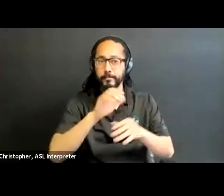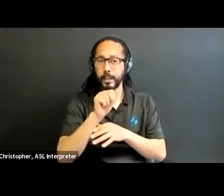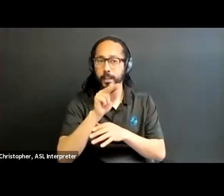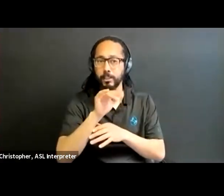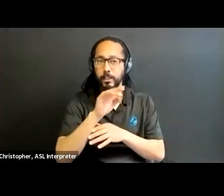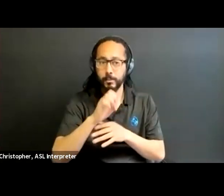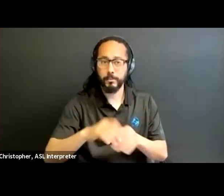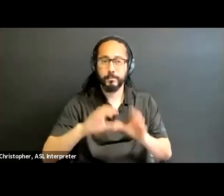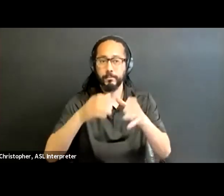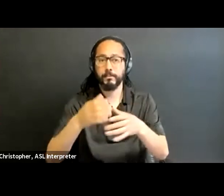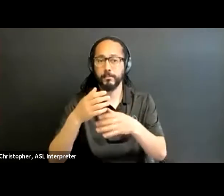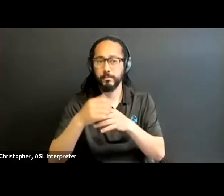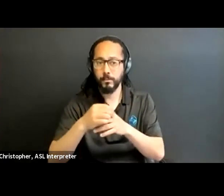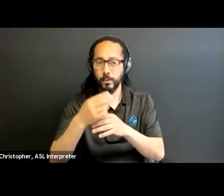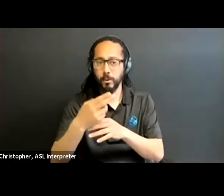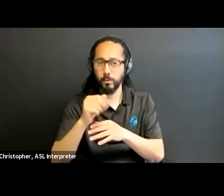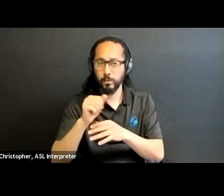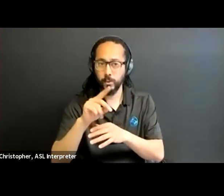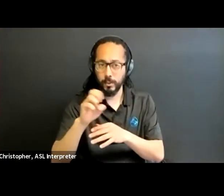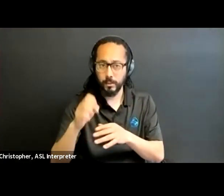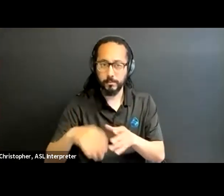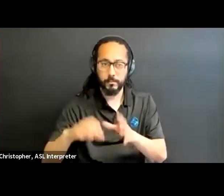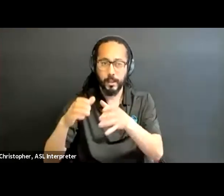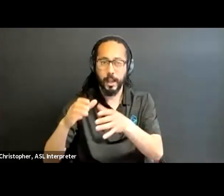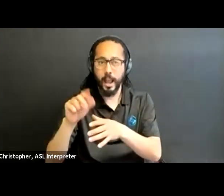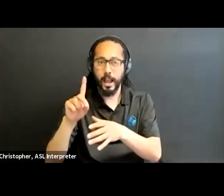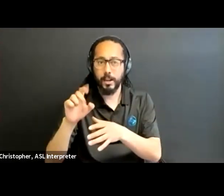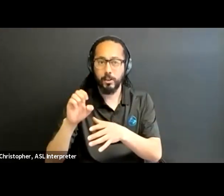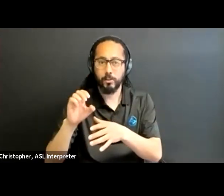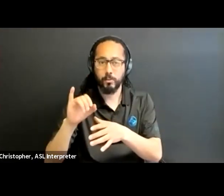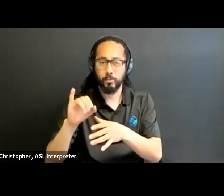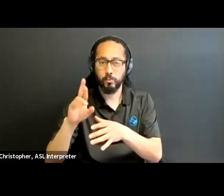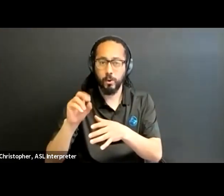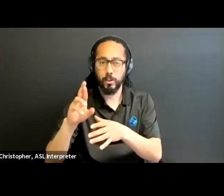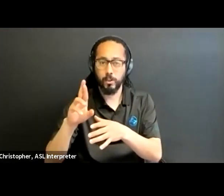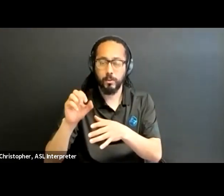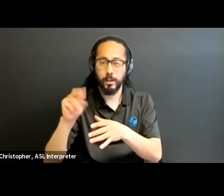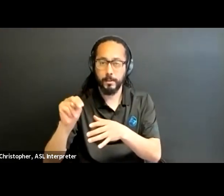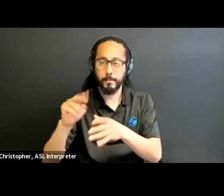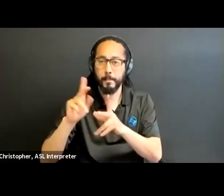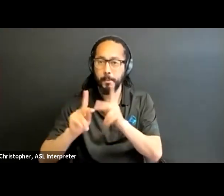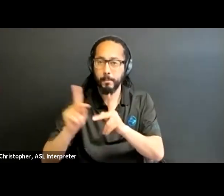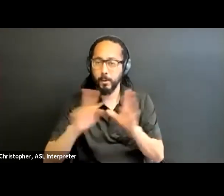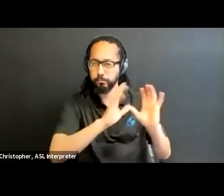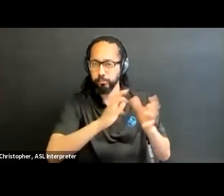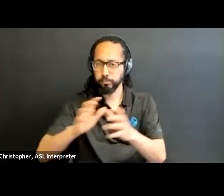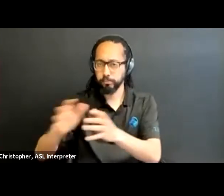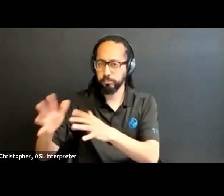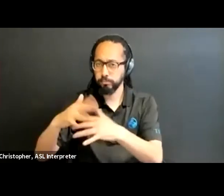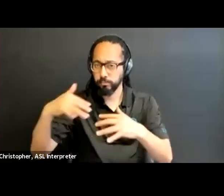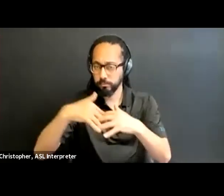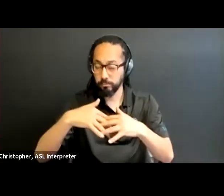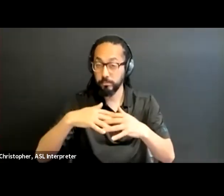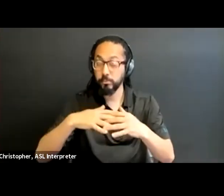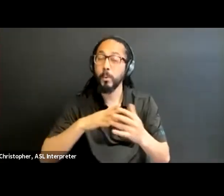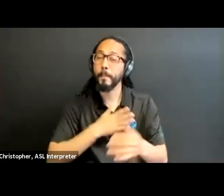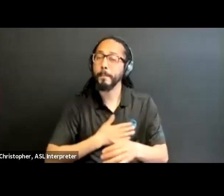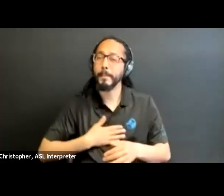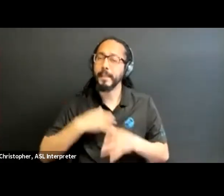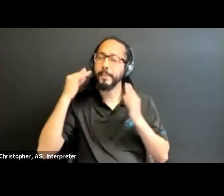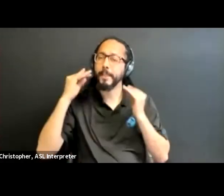Attawandaron peoples. Please think about the traditional lands you are currently situated on and